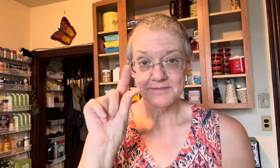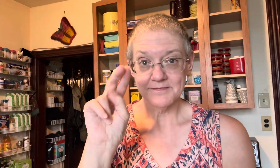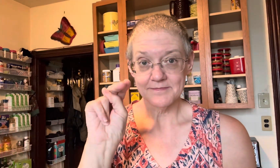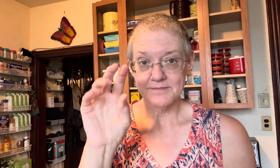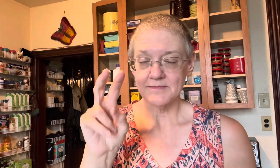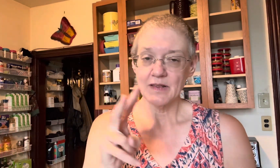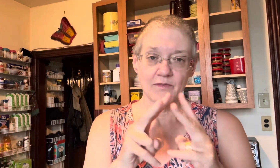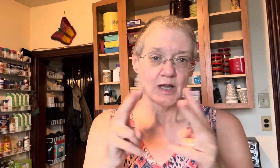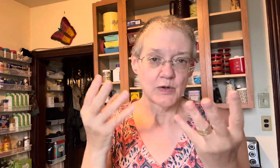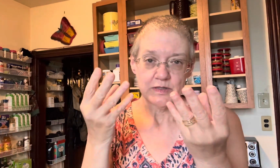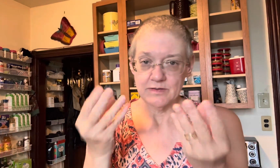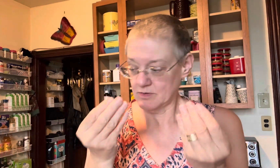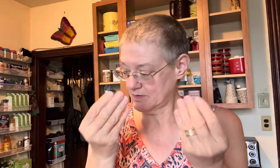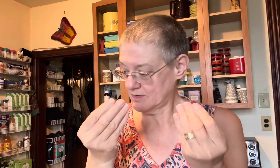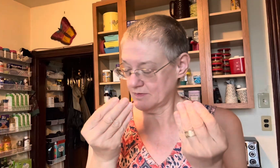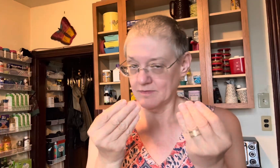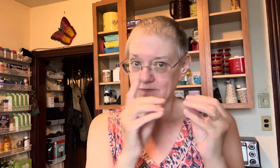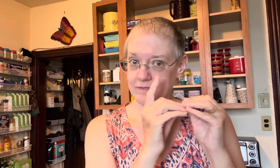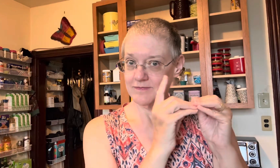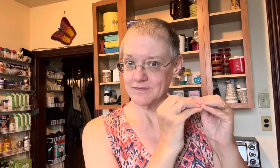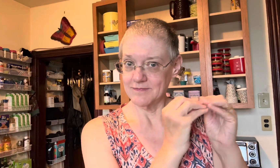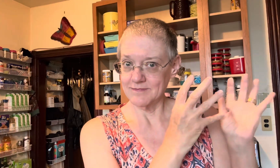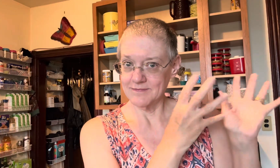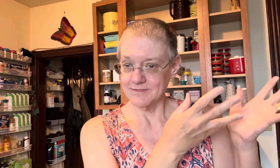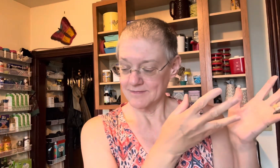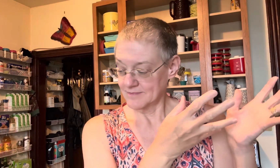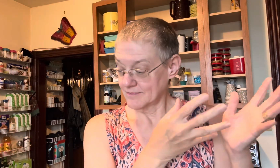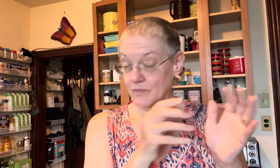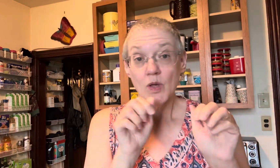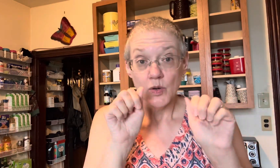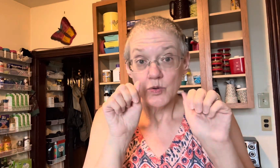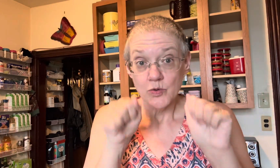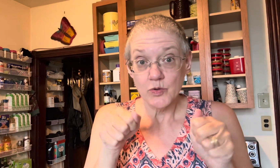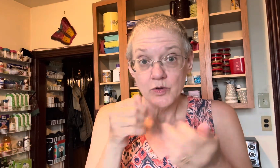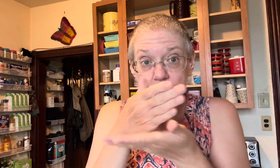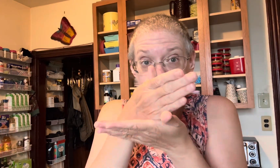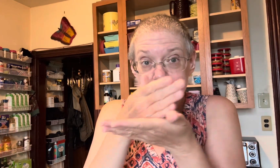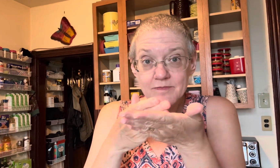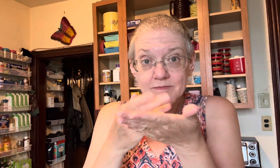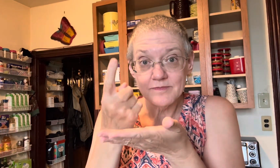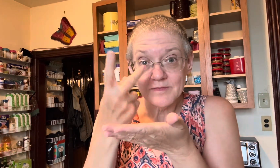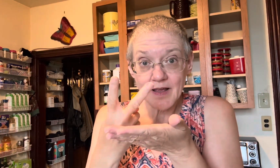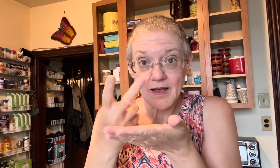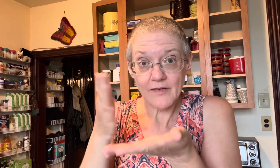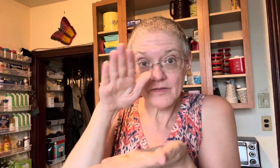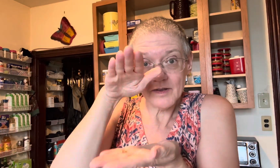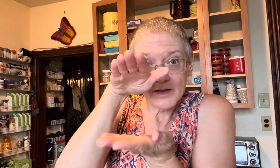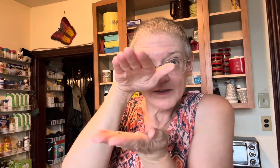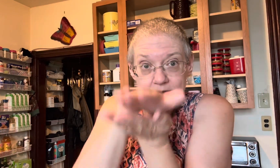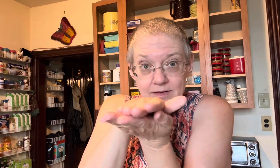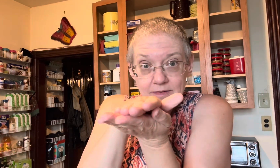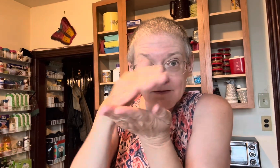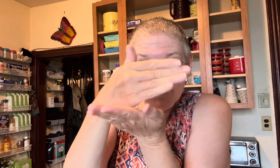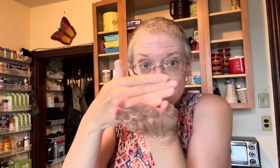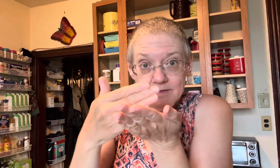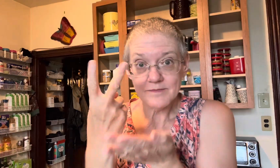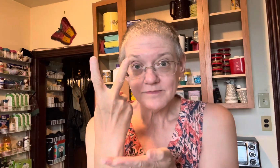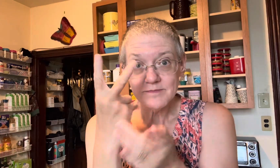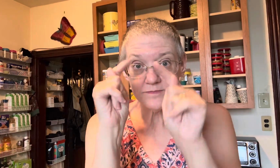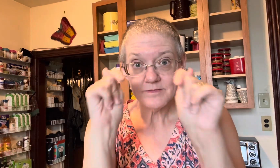3 grams of net carbs, and it's very soft. I have 1 more left in the freezer. You could cut that in half, put the filling in the